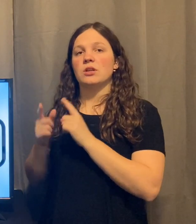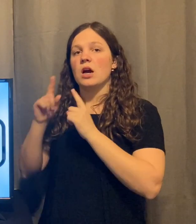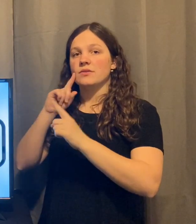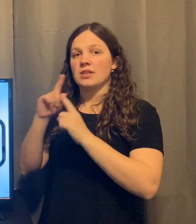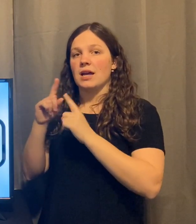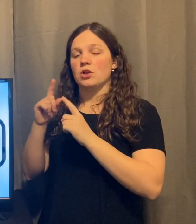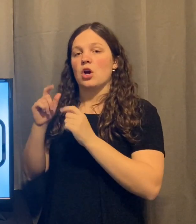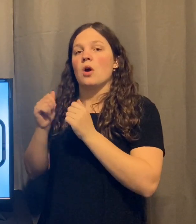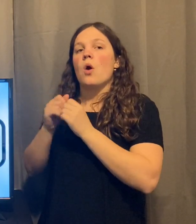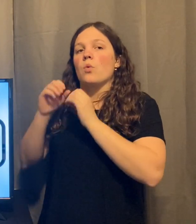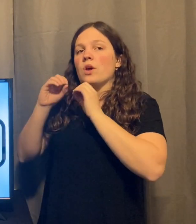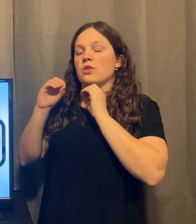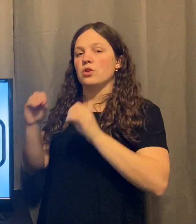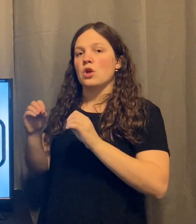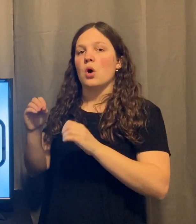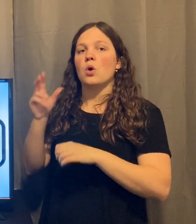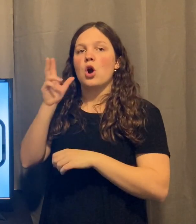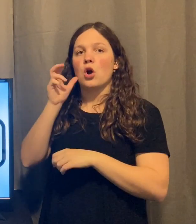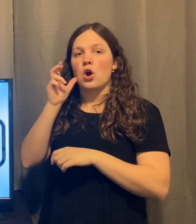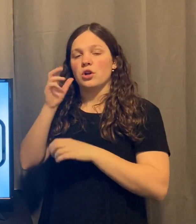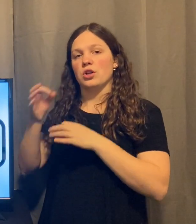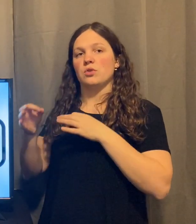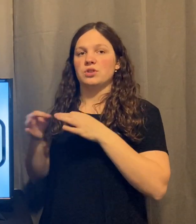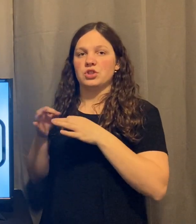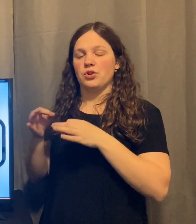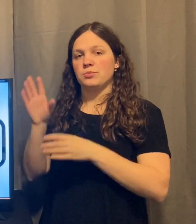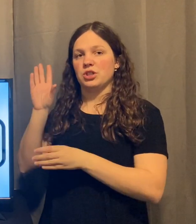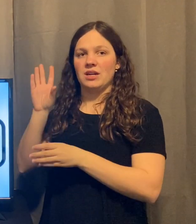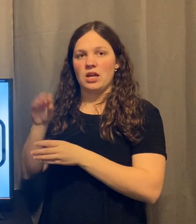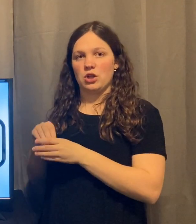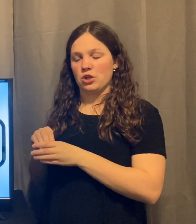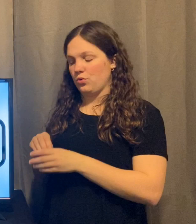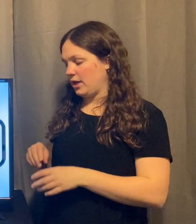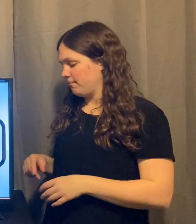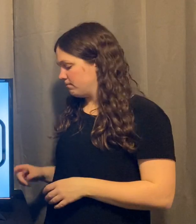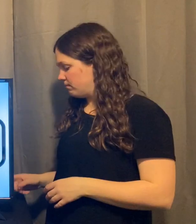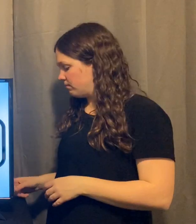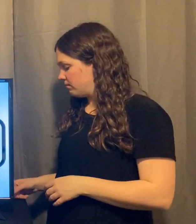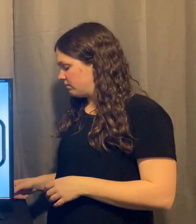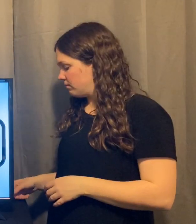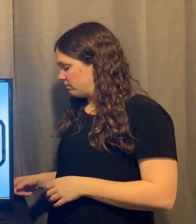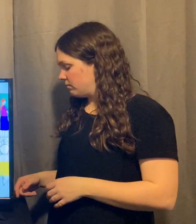of dialogue with no audio description included.